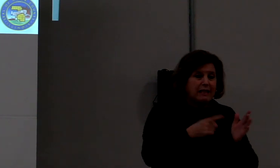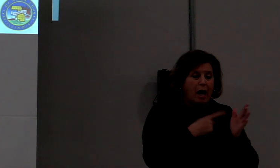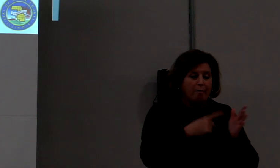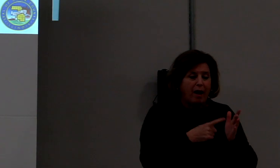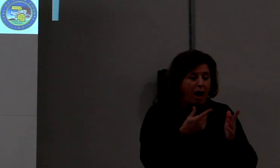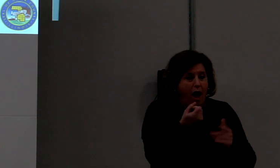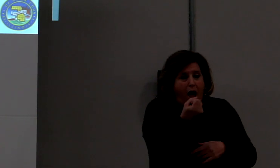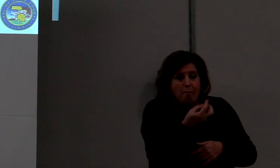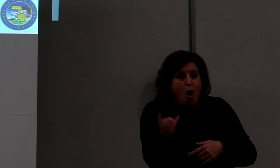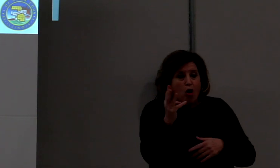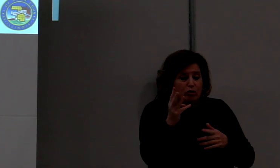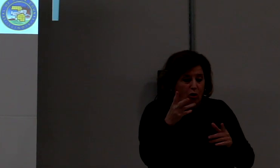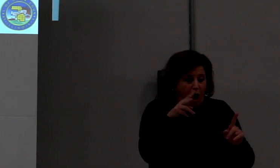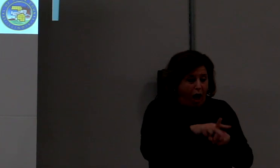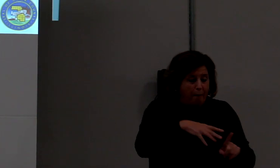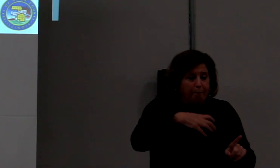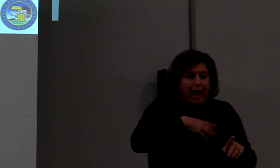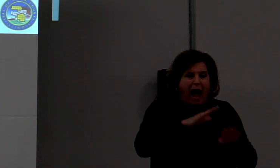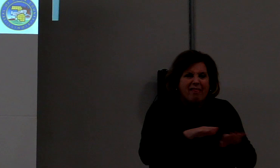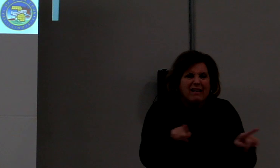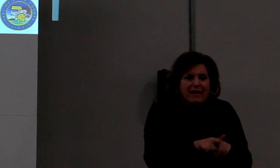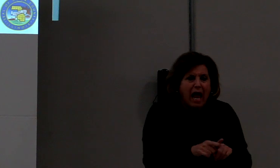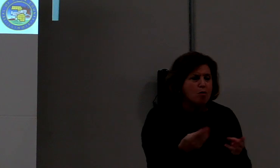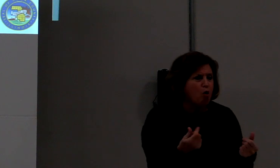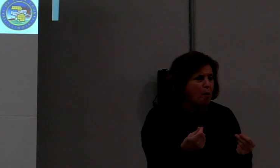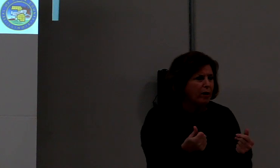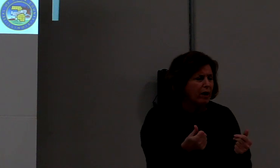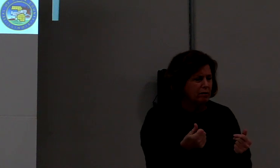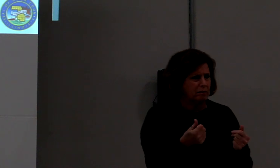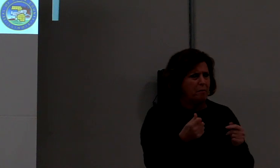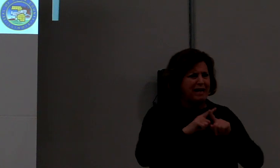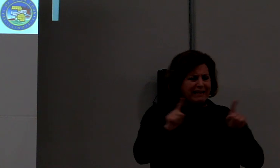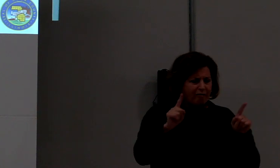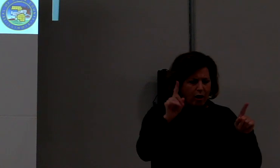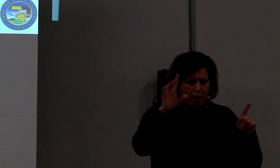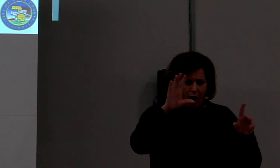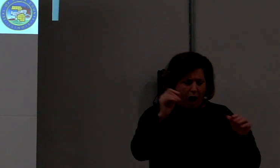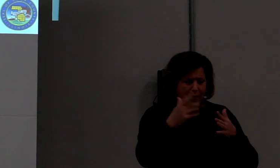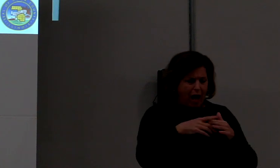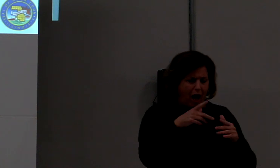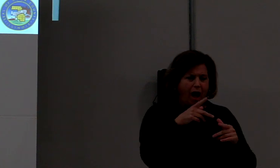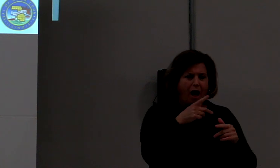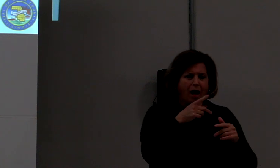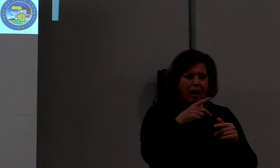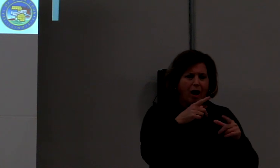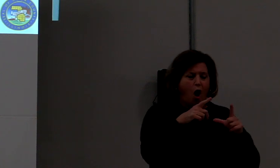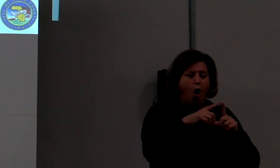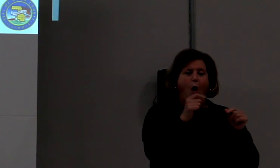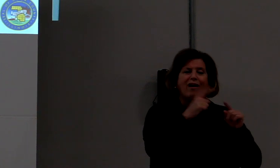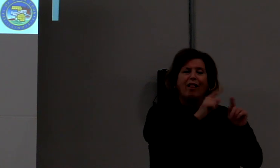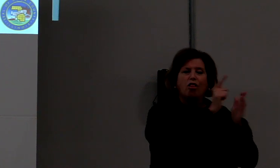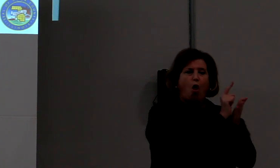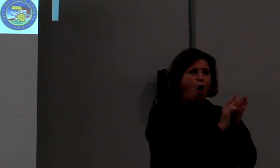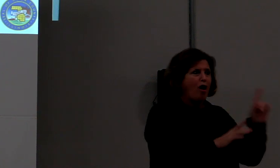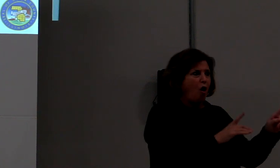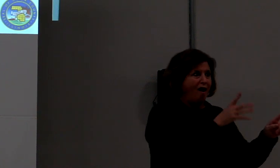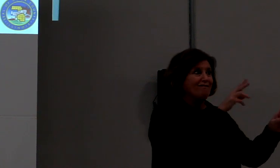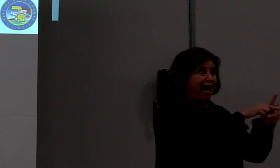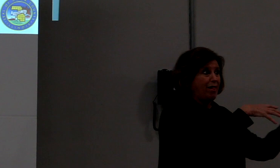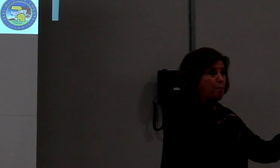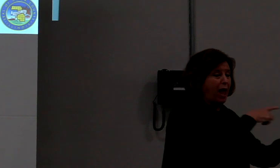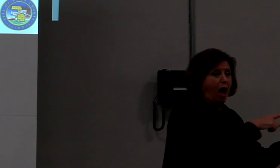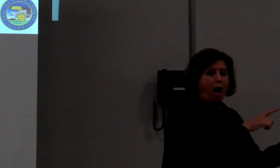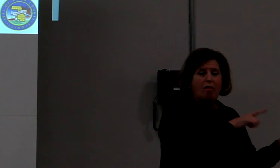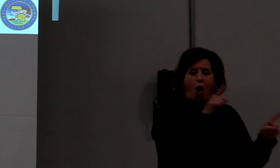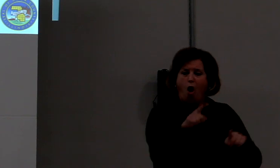multiple appeals on the same property from different entities. Meaning, you know, you'll get the postcard from Turk, and you'll say, yeah, file my appeal, and